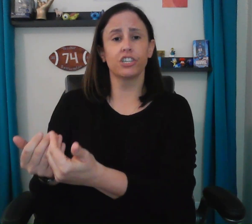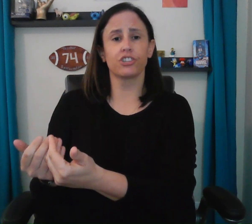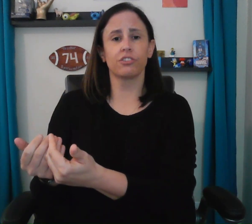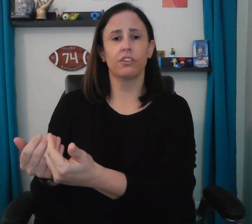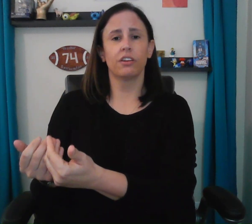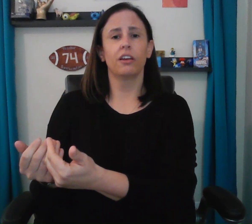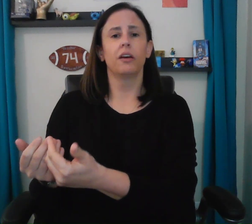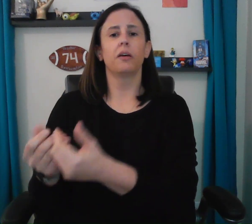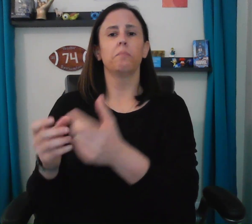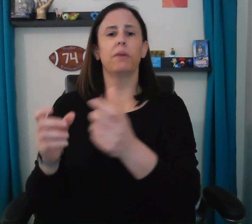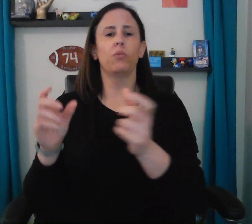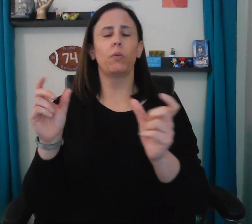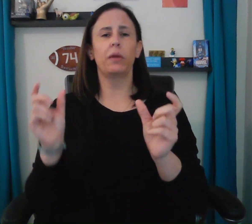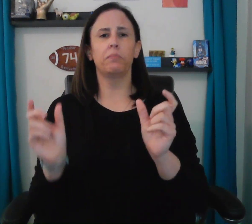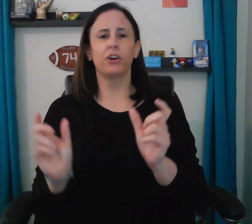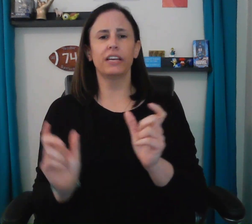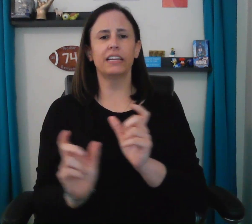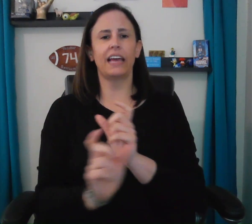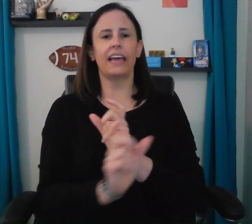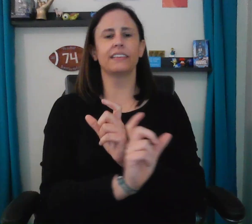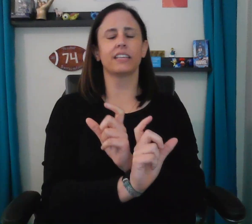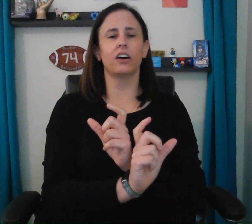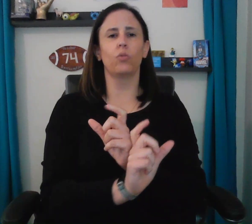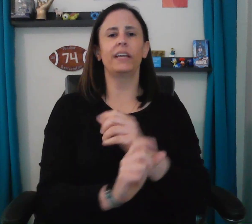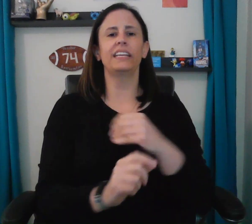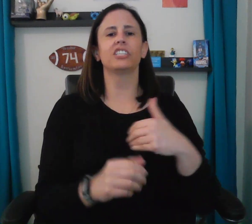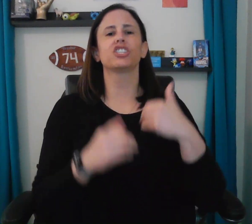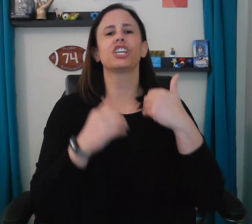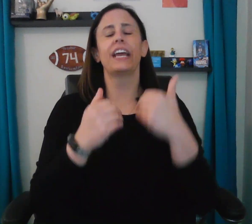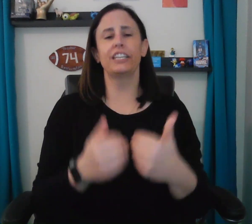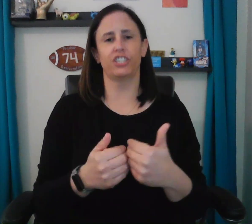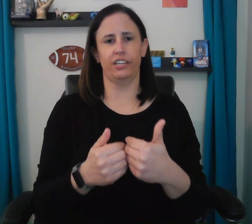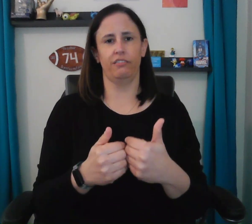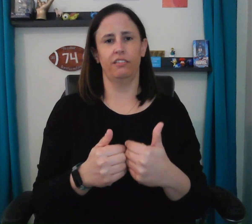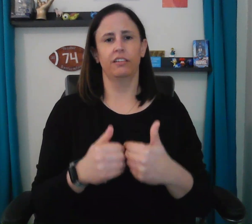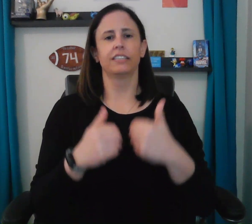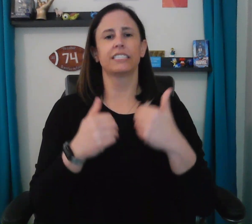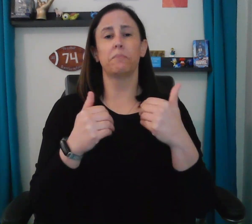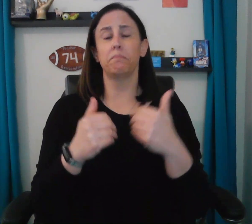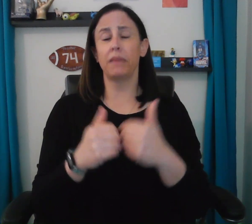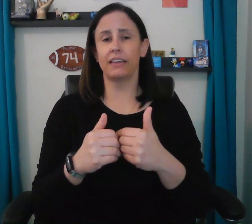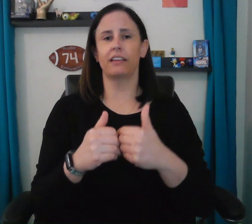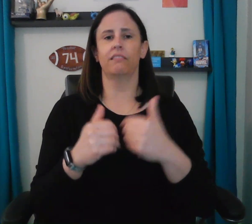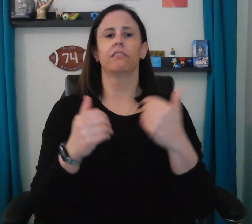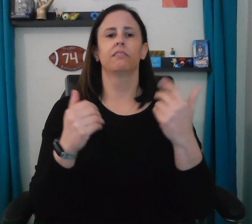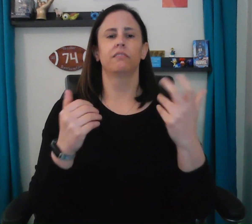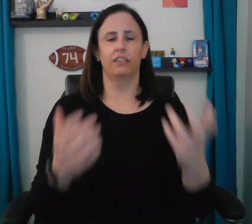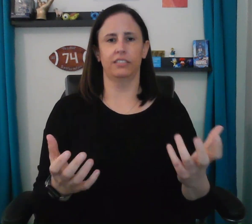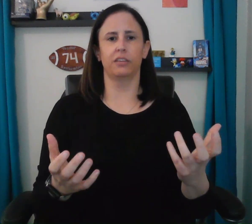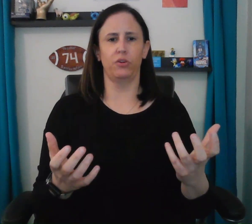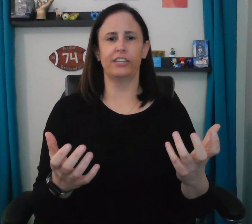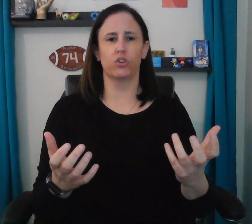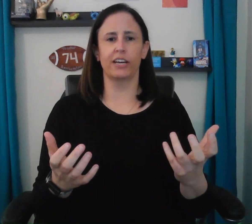English, but when we put it into ASL, we need to change it to make it a WH